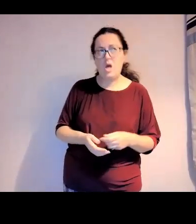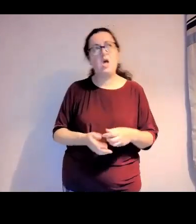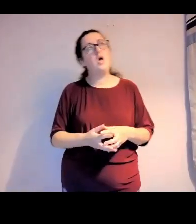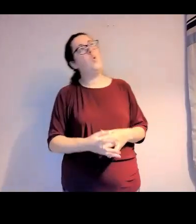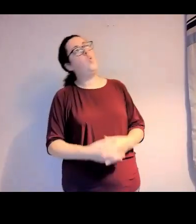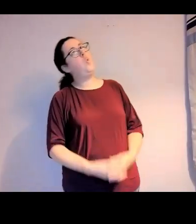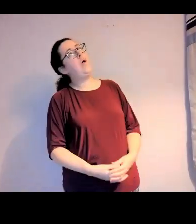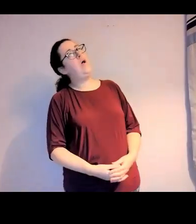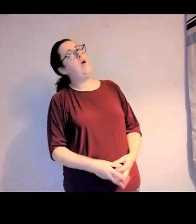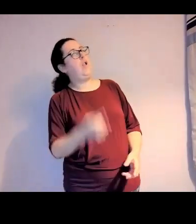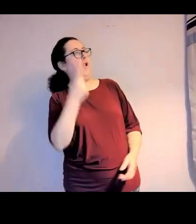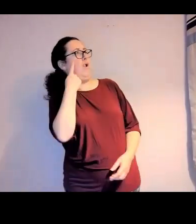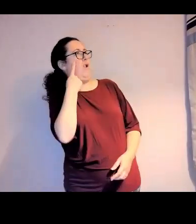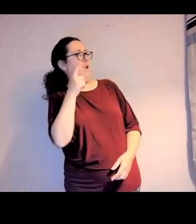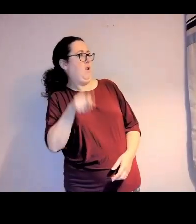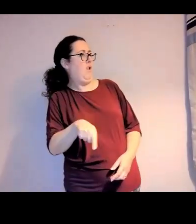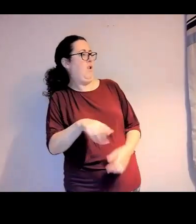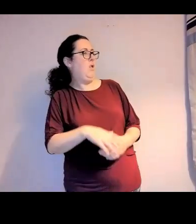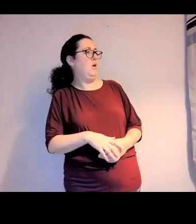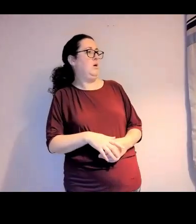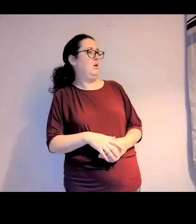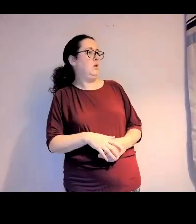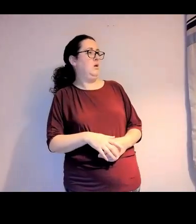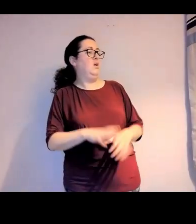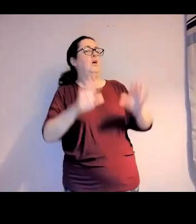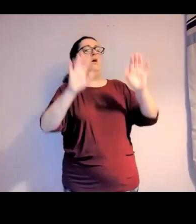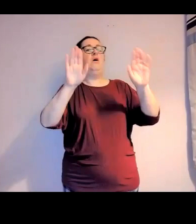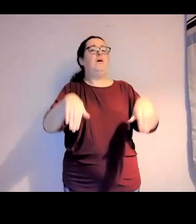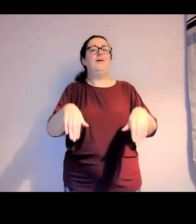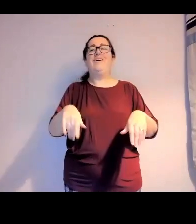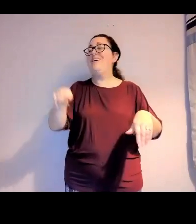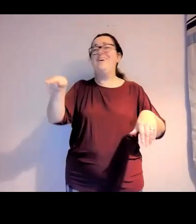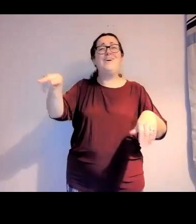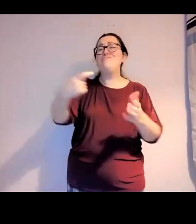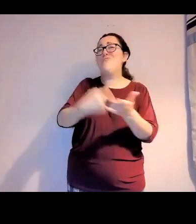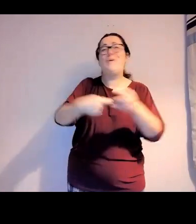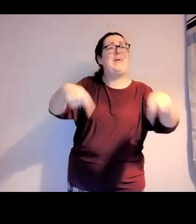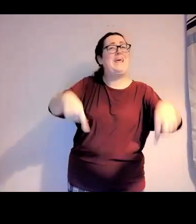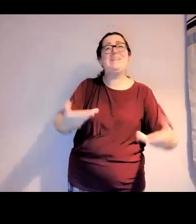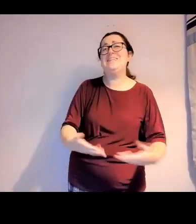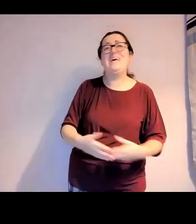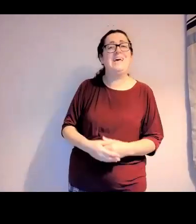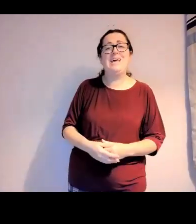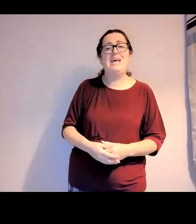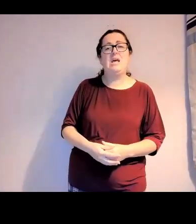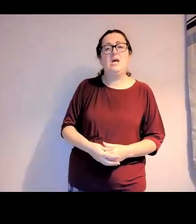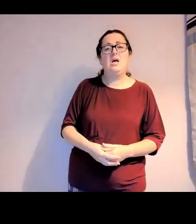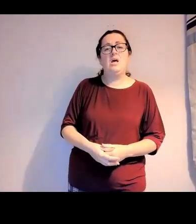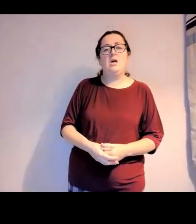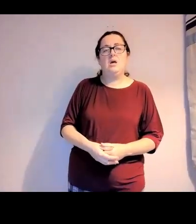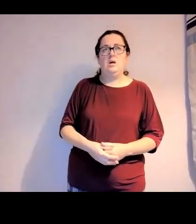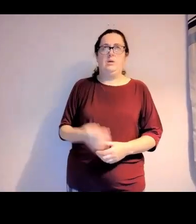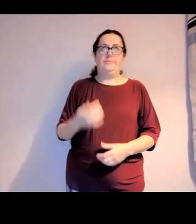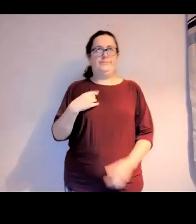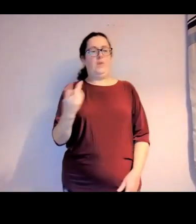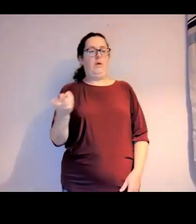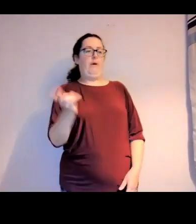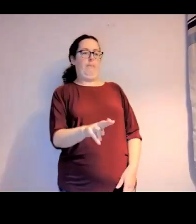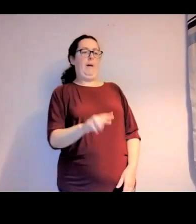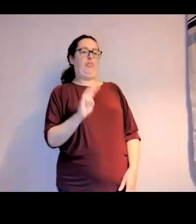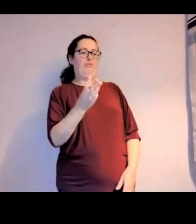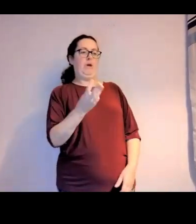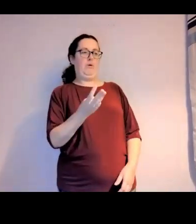Well, let me see. Oh, well, she isn't here today. I'll come back at 3, I